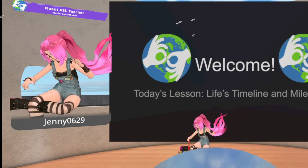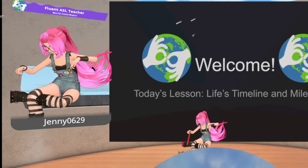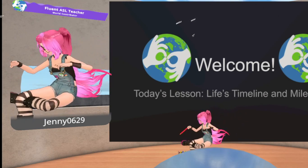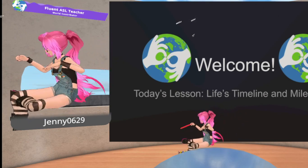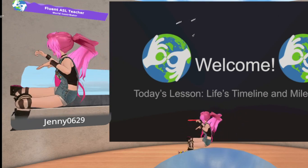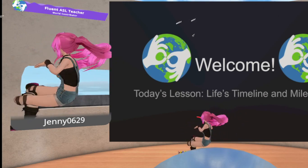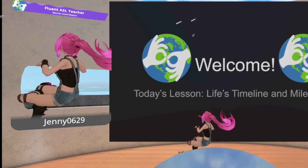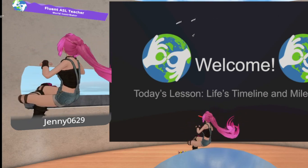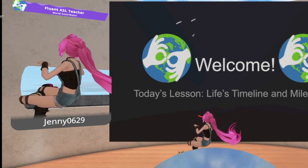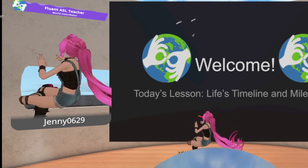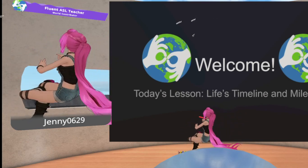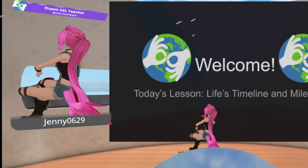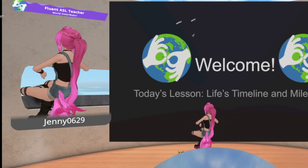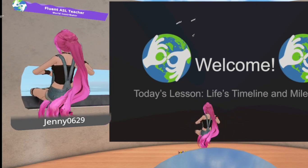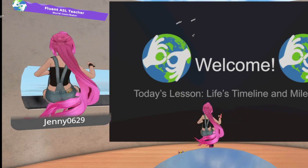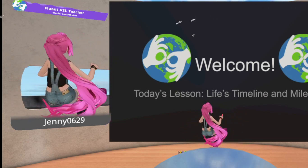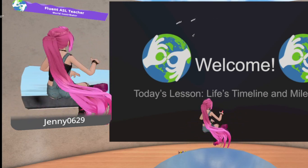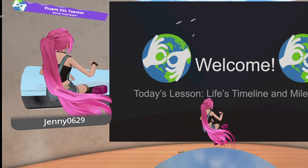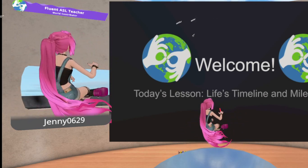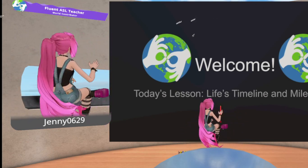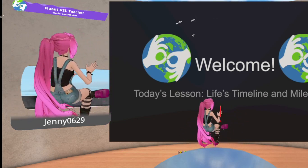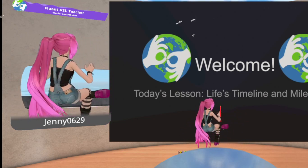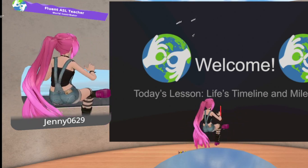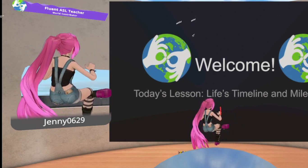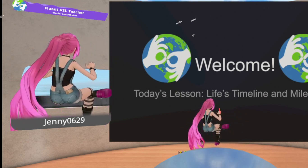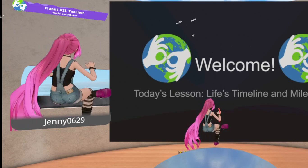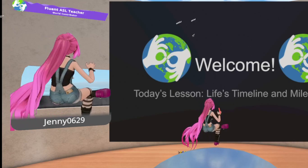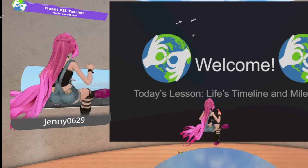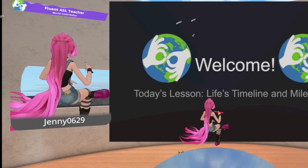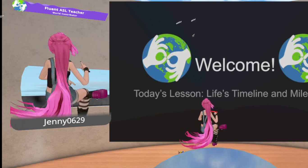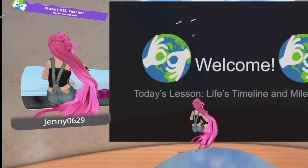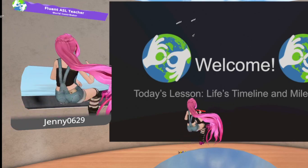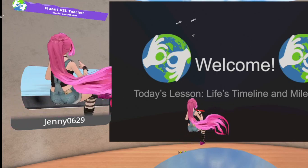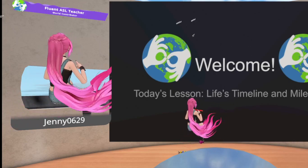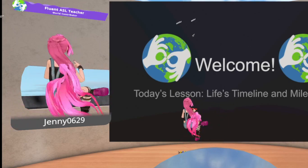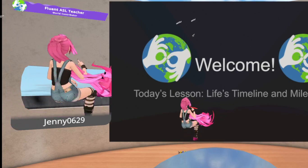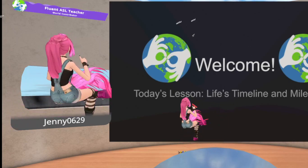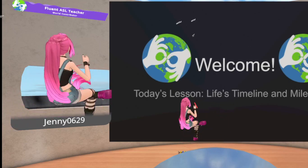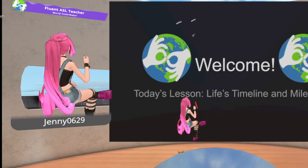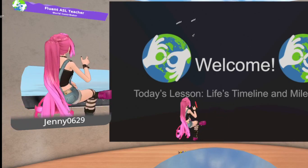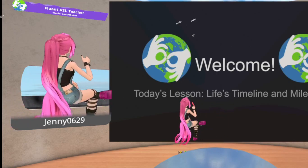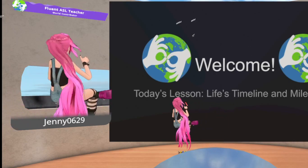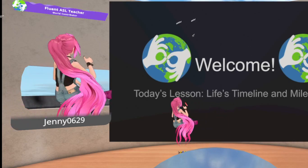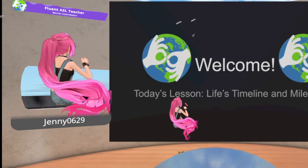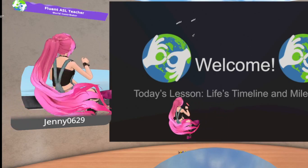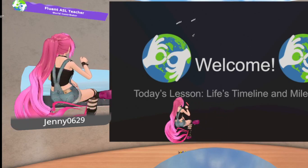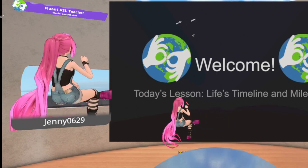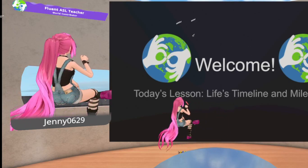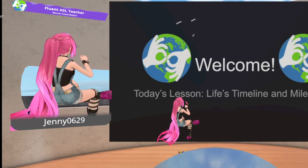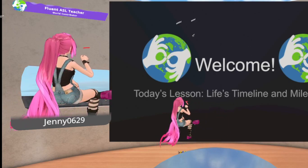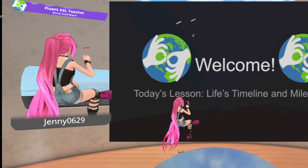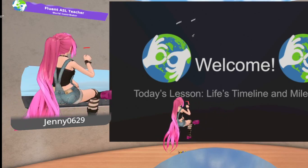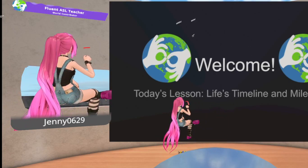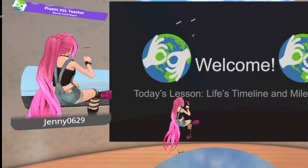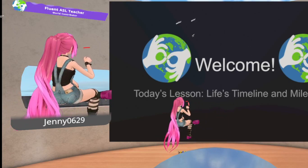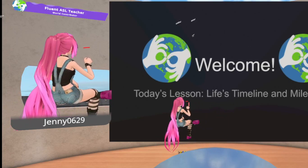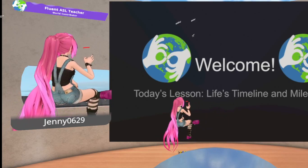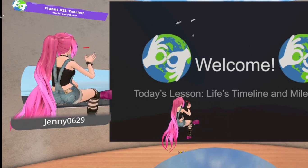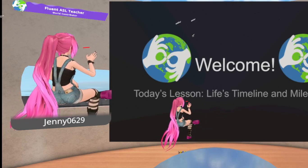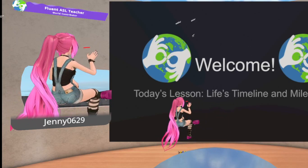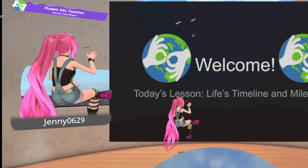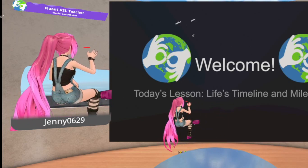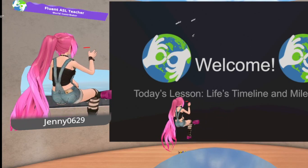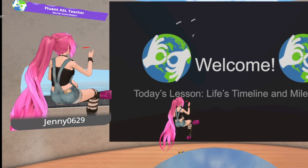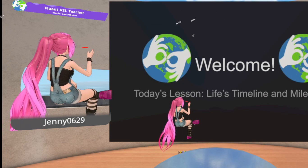So today I thought I would teach some adjectives. I also had a friend ask if I could teach some certain signs